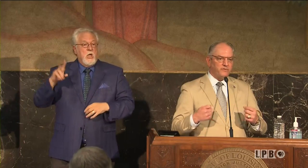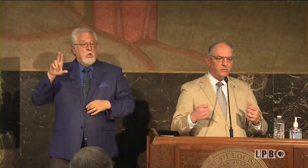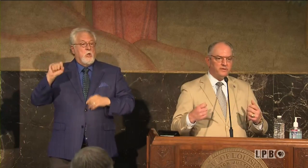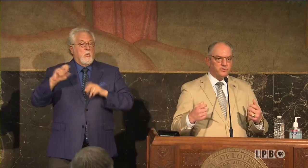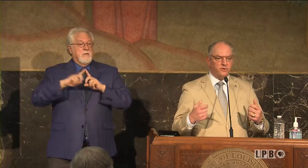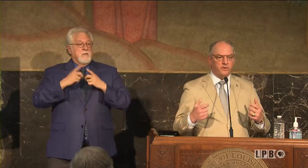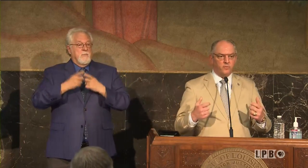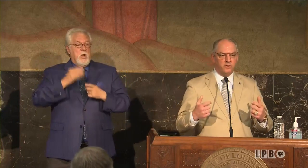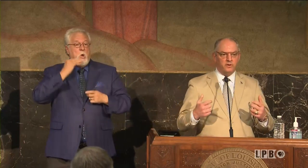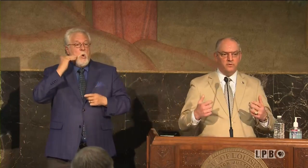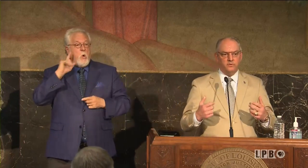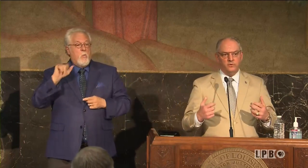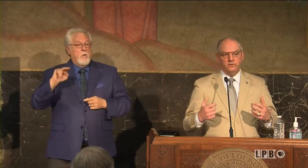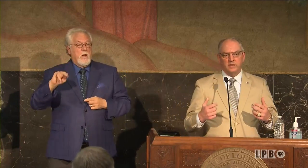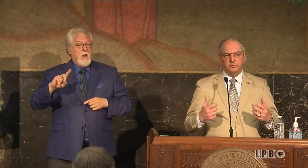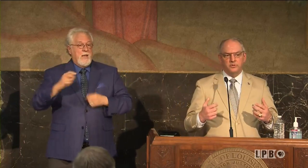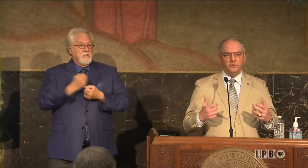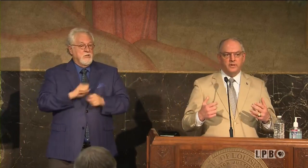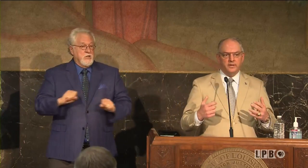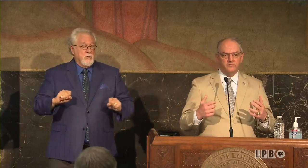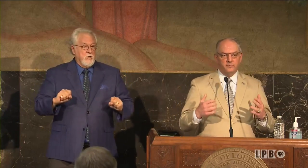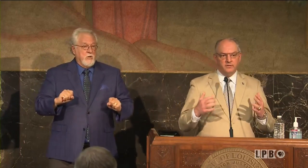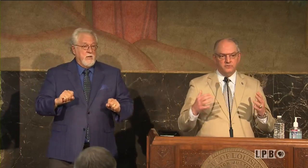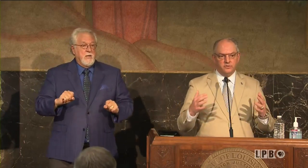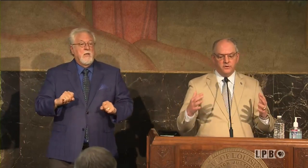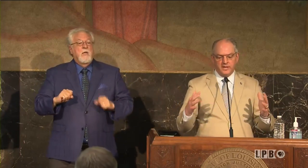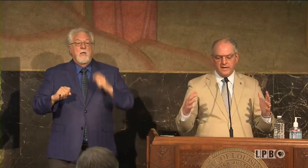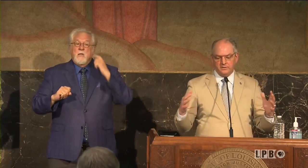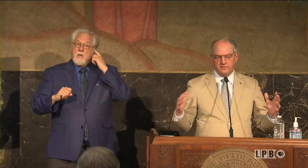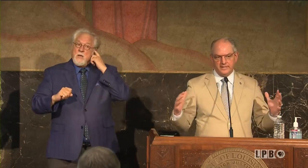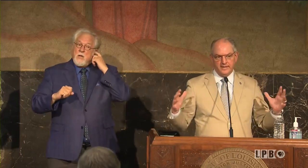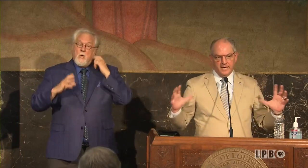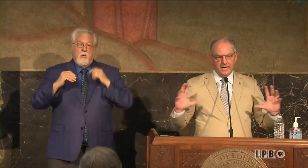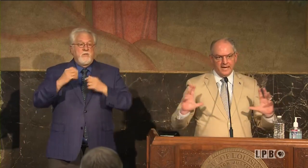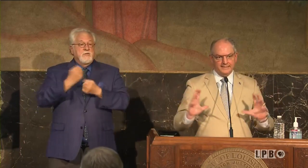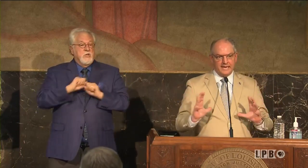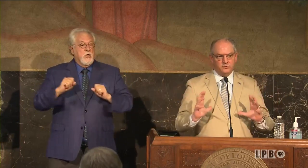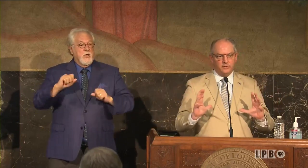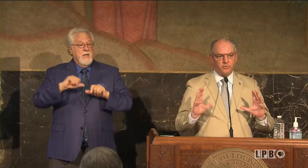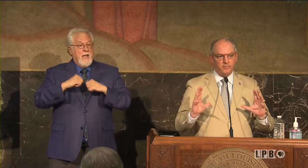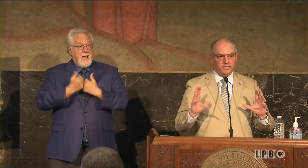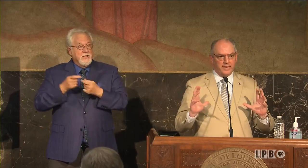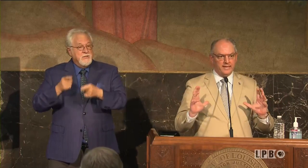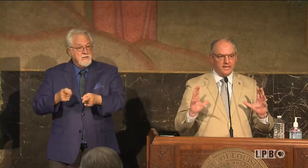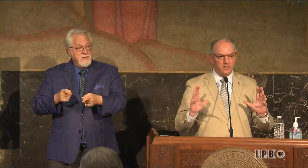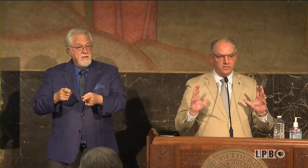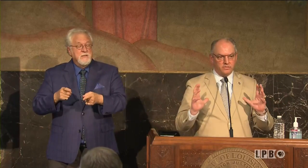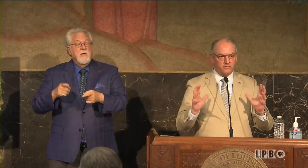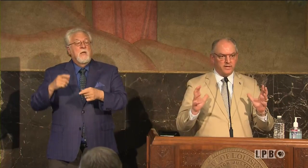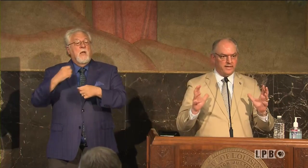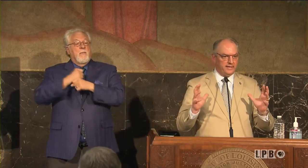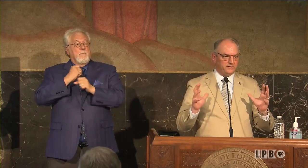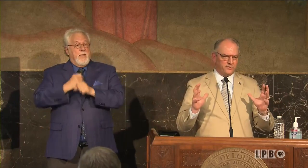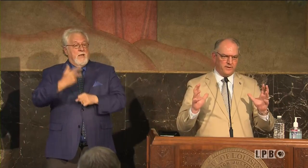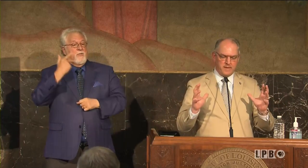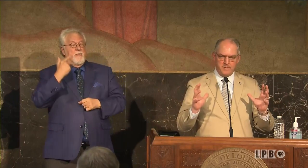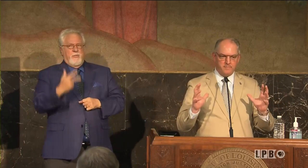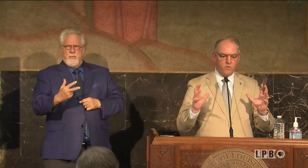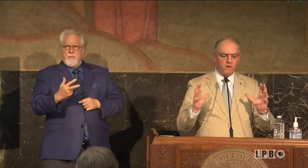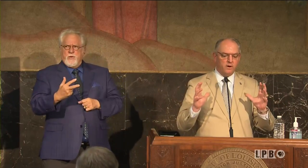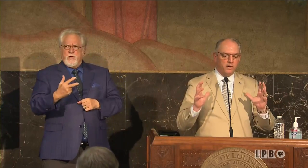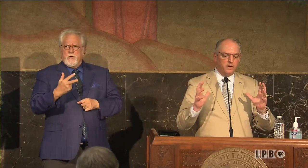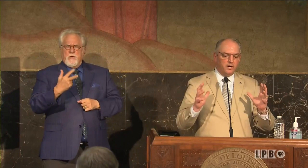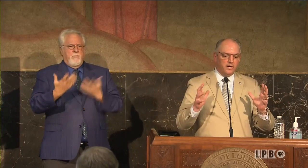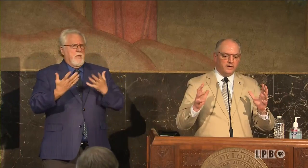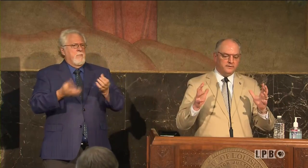Department of Homeland Security, working through the Cybersecurity and Information Security Agency, has actually promulgated at least three, maybe